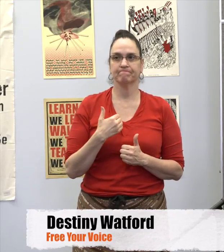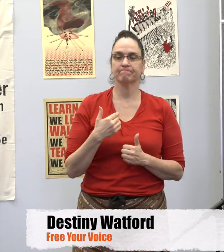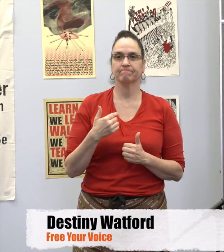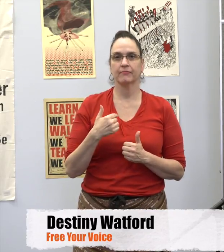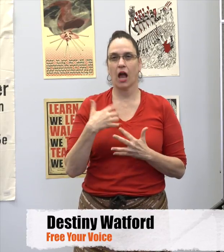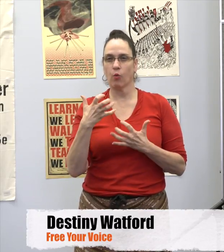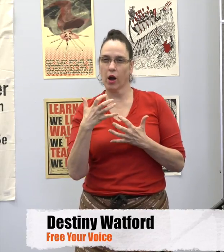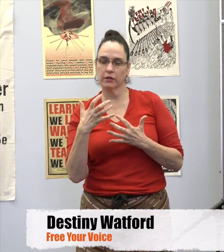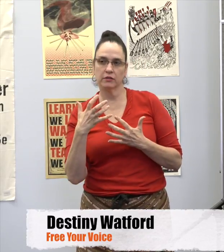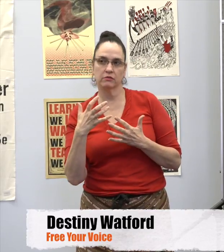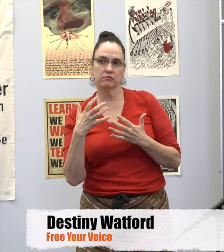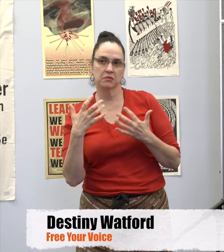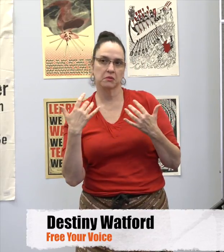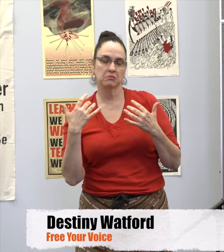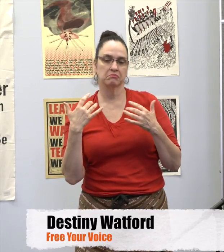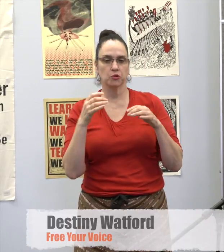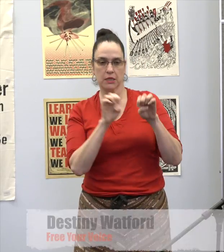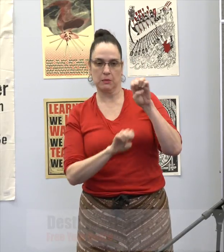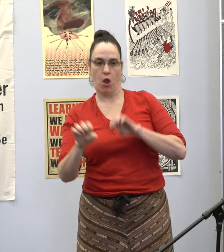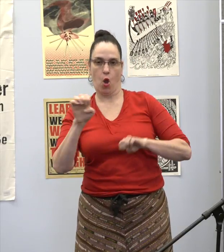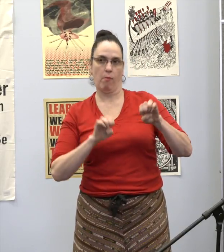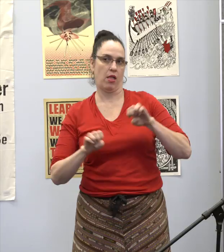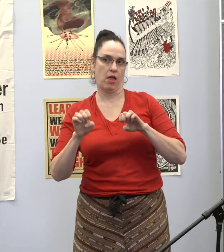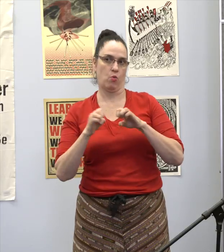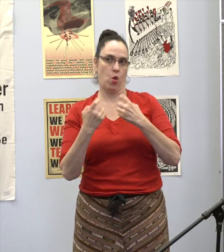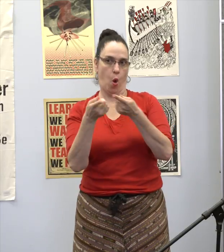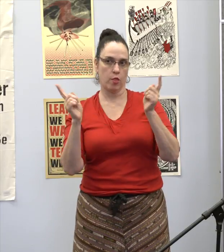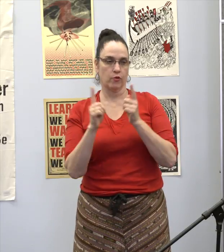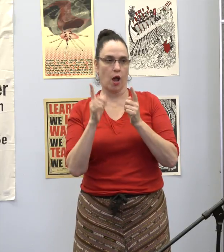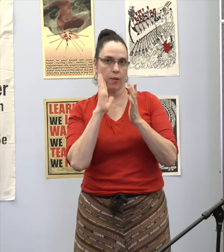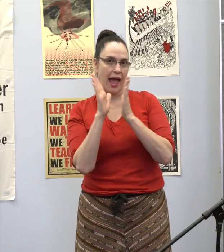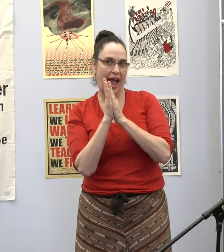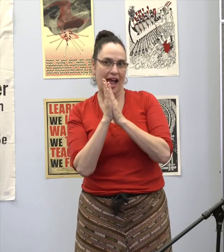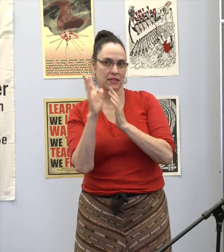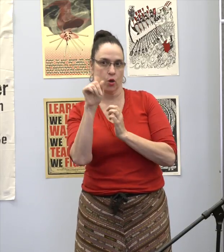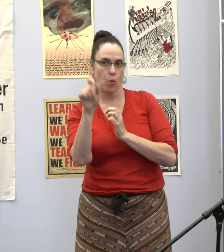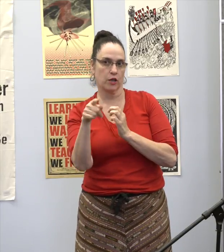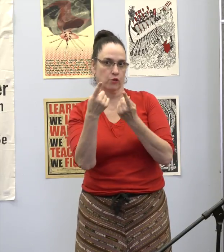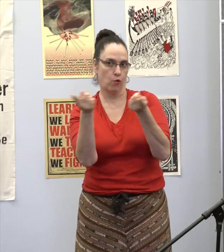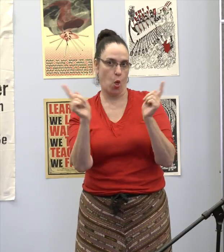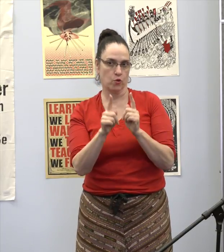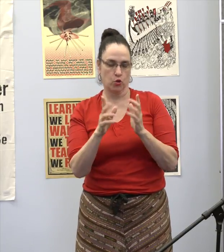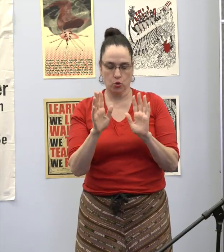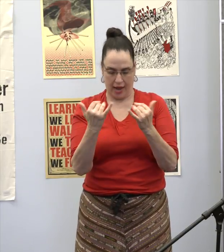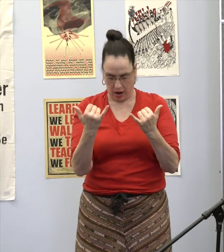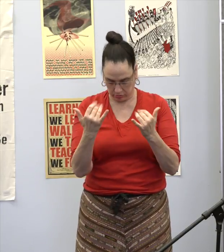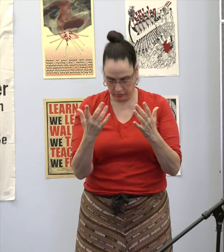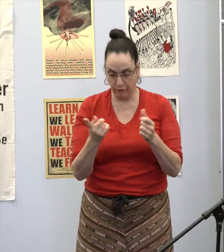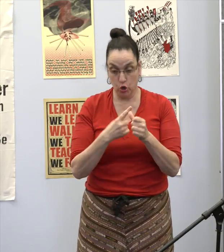a bit of an experiment with all of you. So I'm going to ask you and those of you who are not here with us to close your eyes.